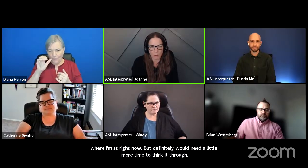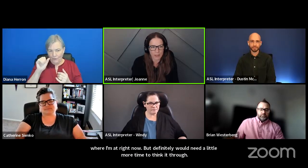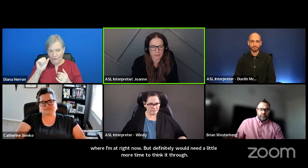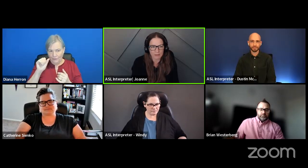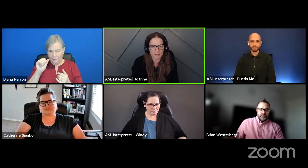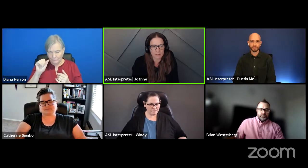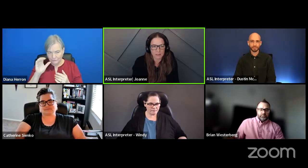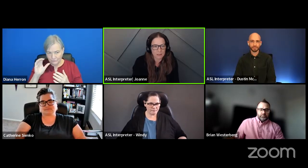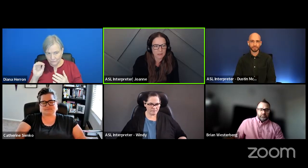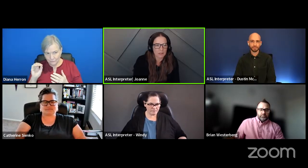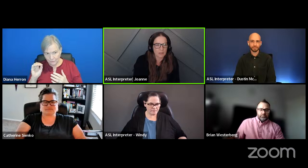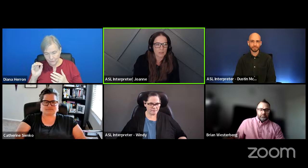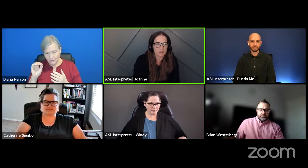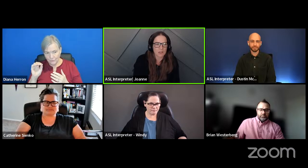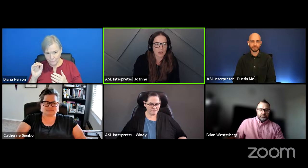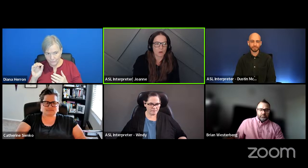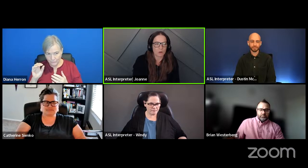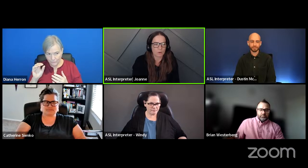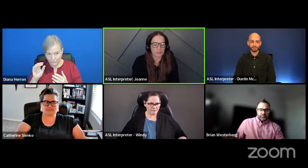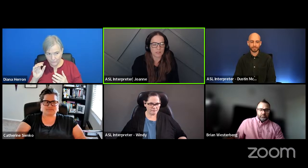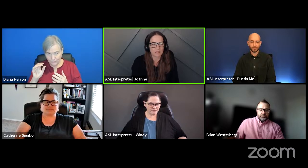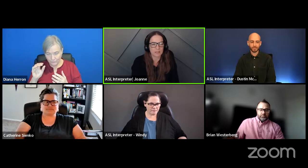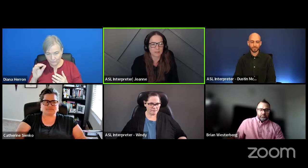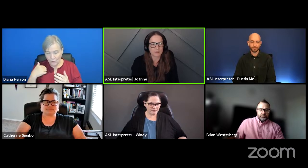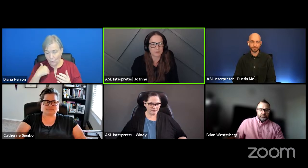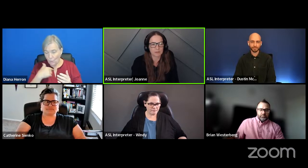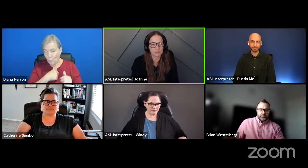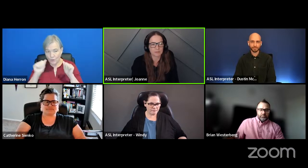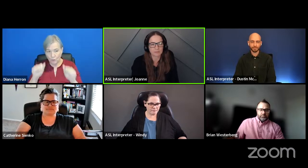at this moment. So,